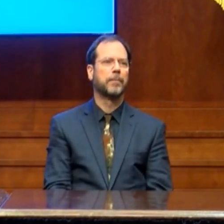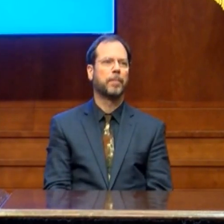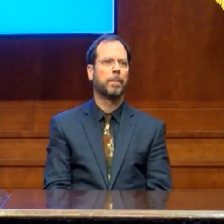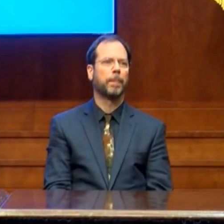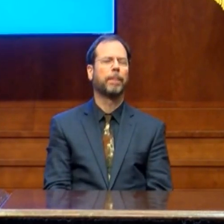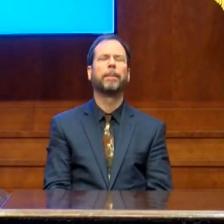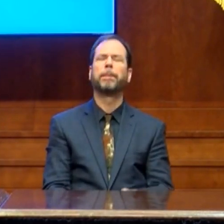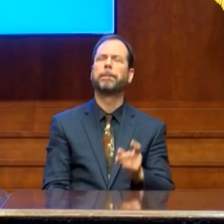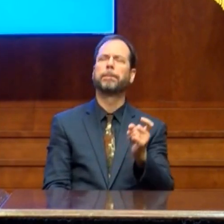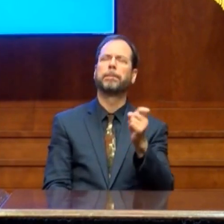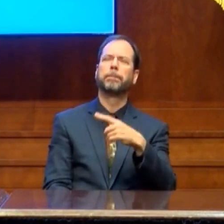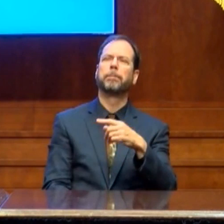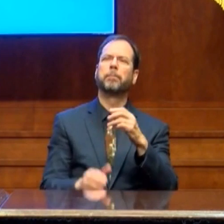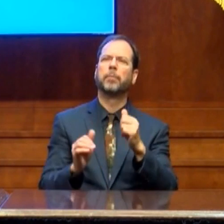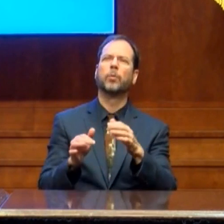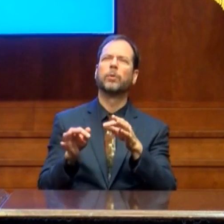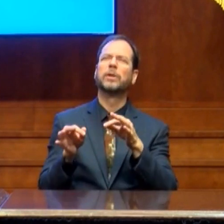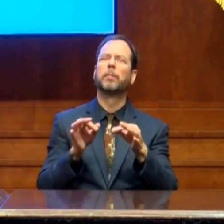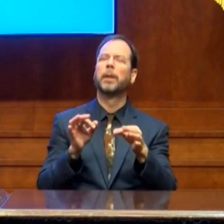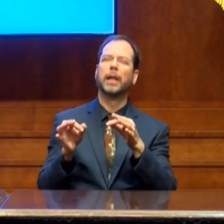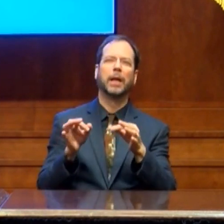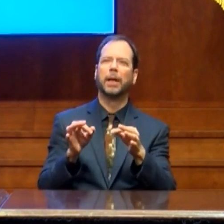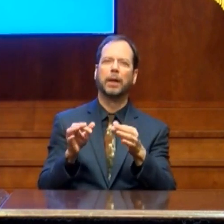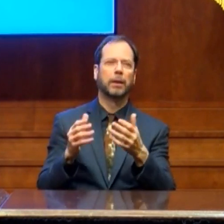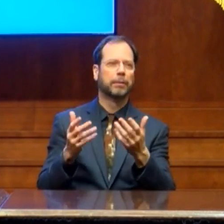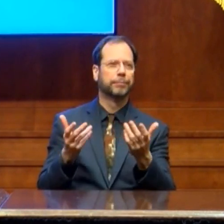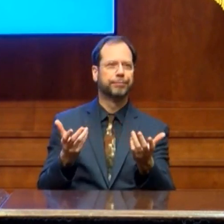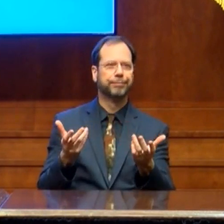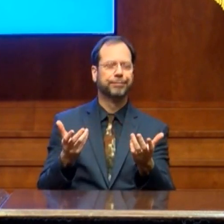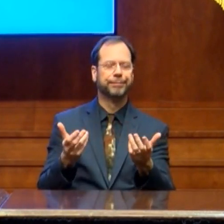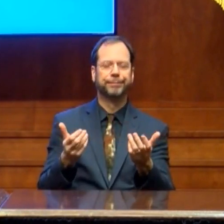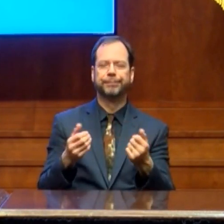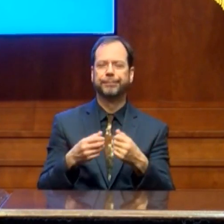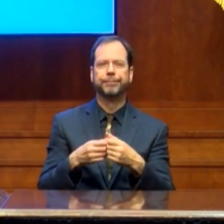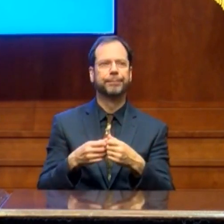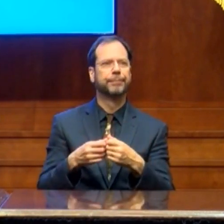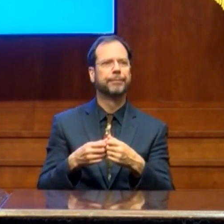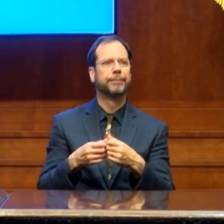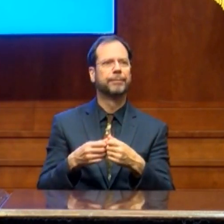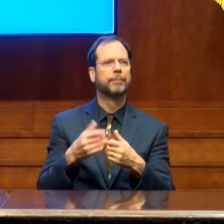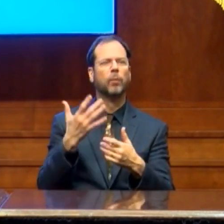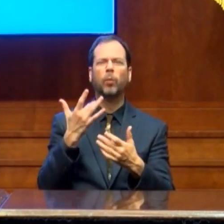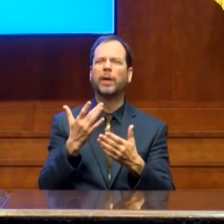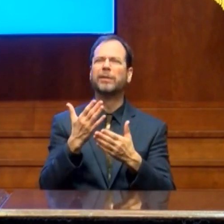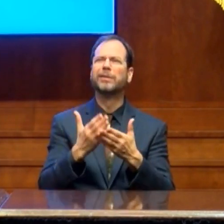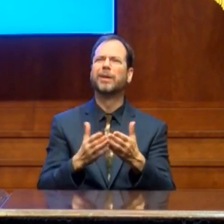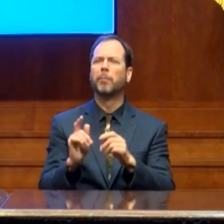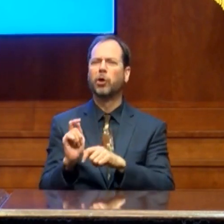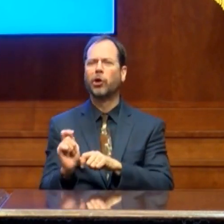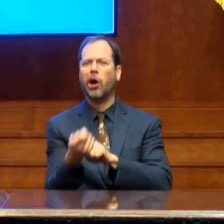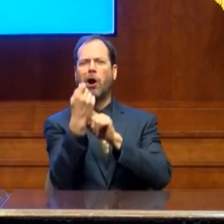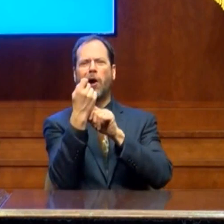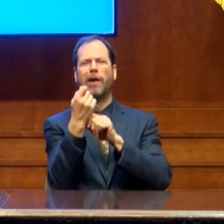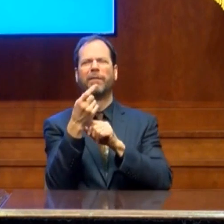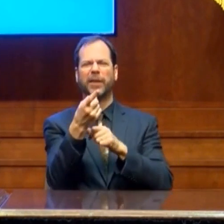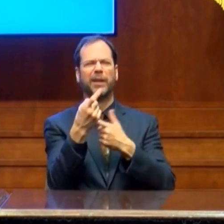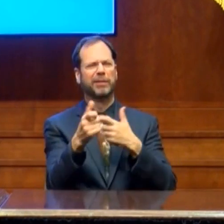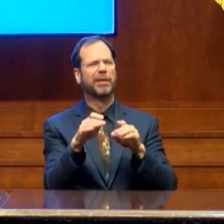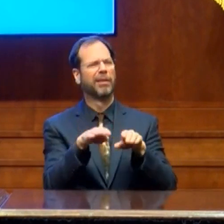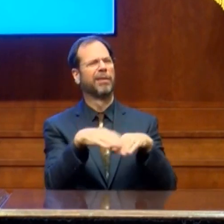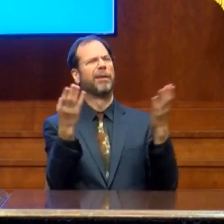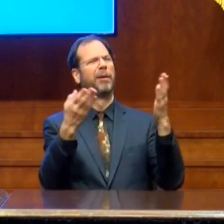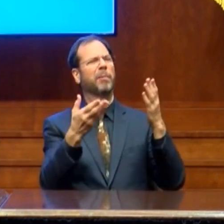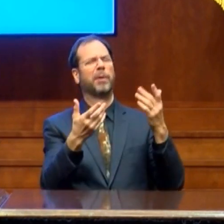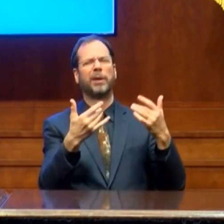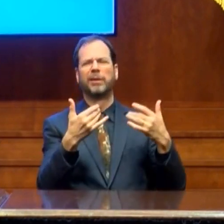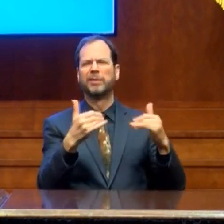Governor, could you just explain really quickly why there are some, or a chunk of golf courses that have been able to stay operational